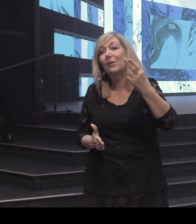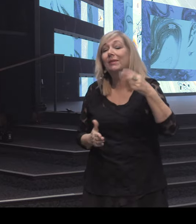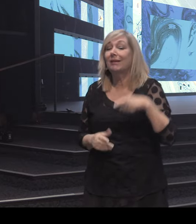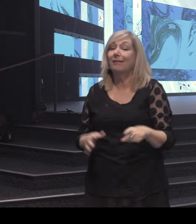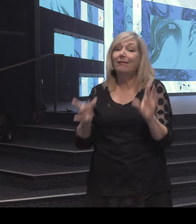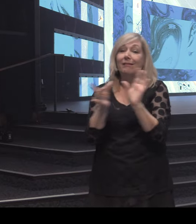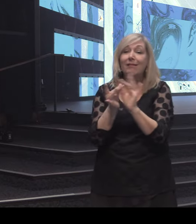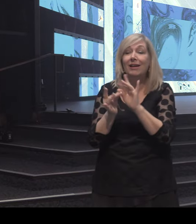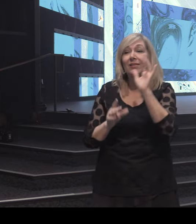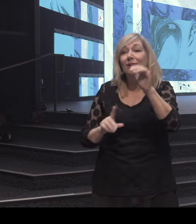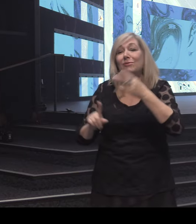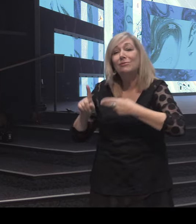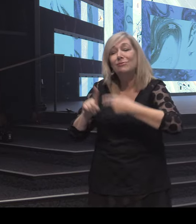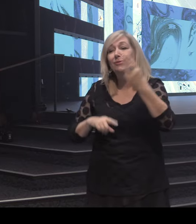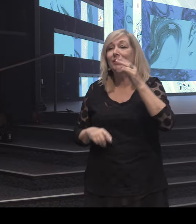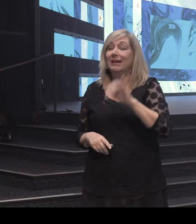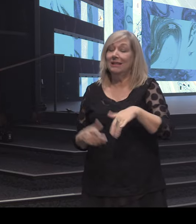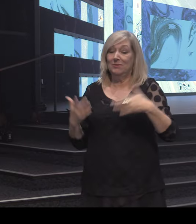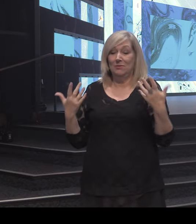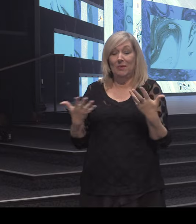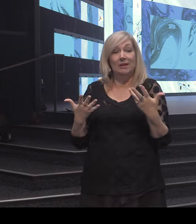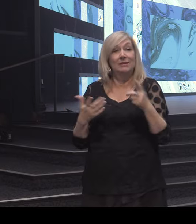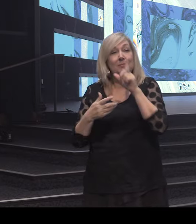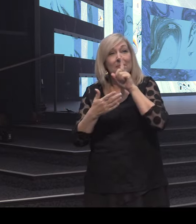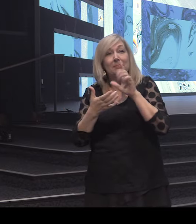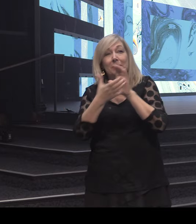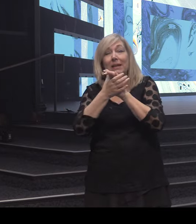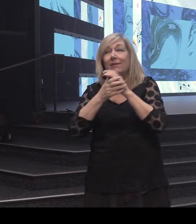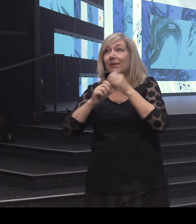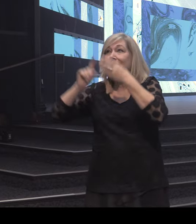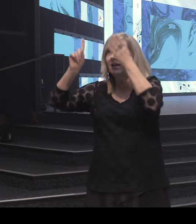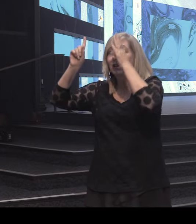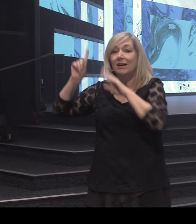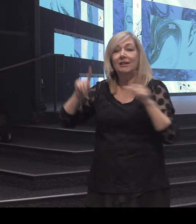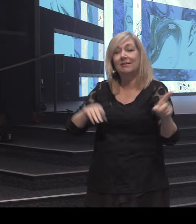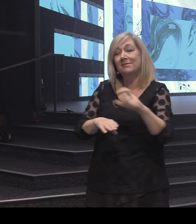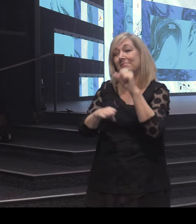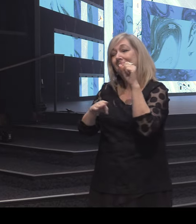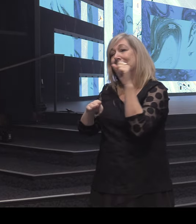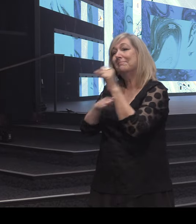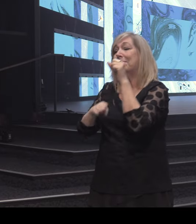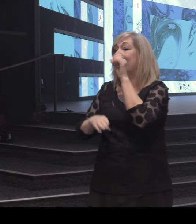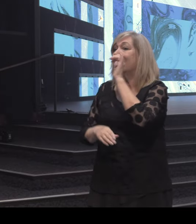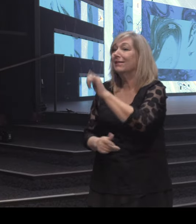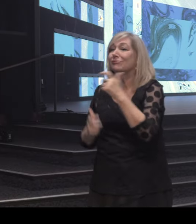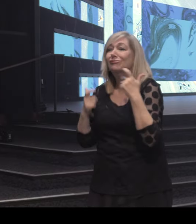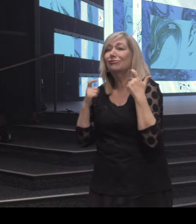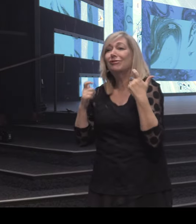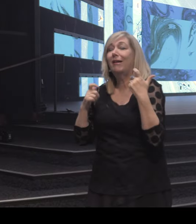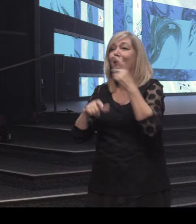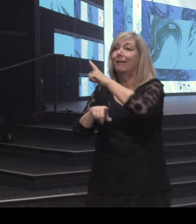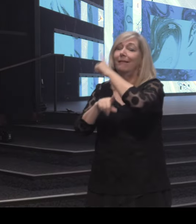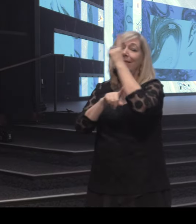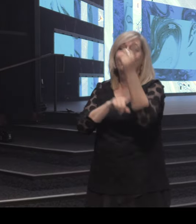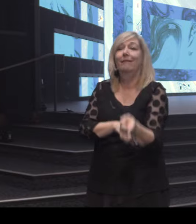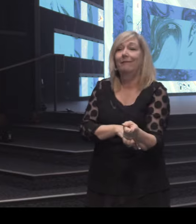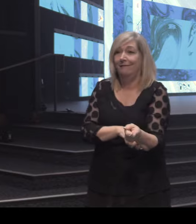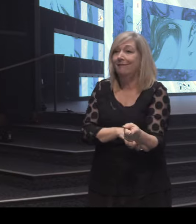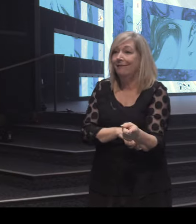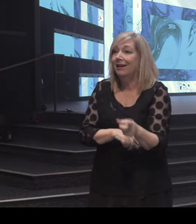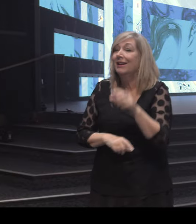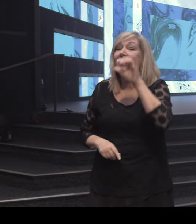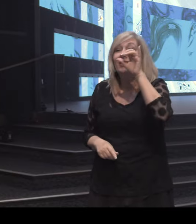truth, and believing in the promises of God, he defeats this giant, and the giant falls to the ground. But